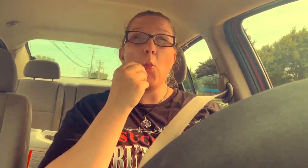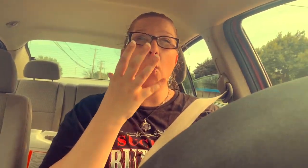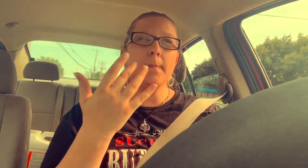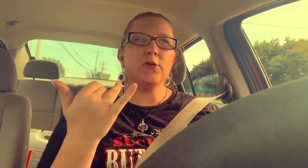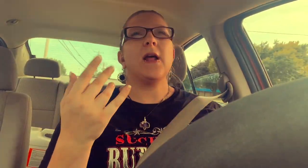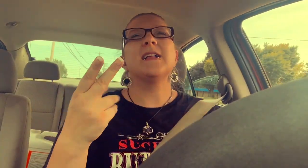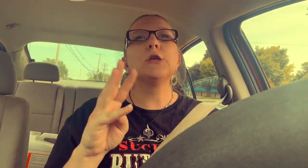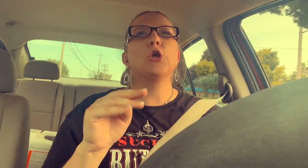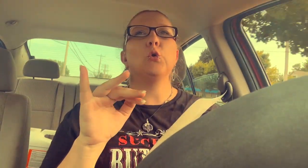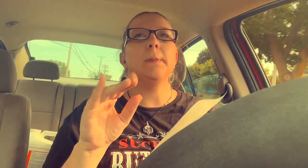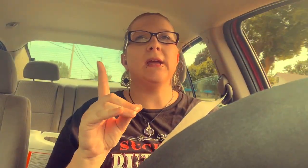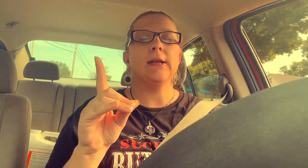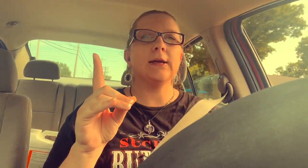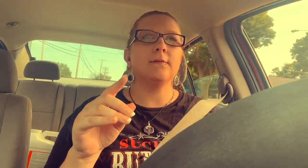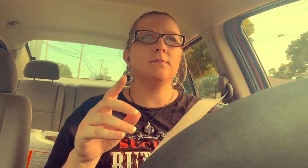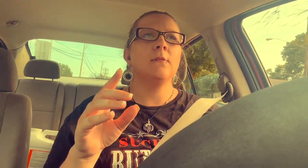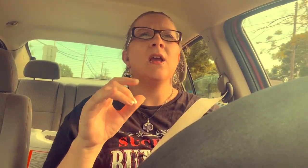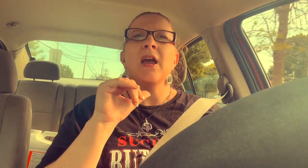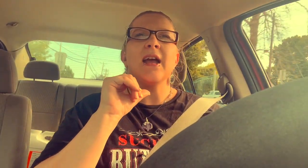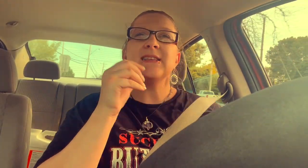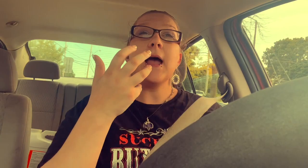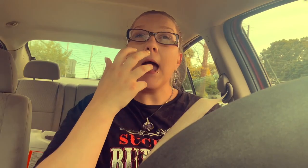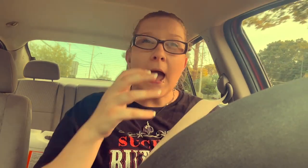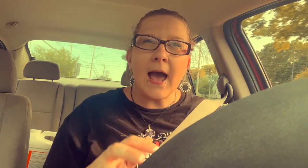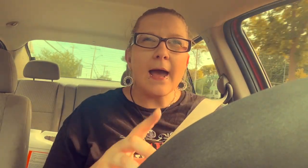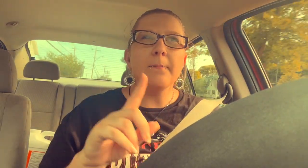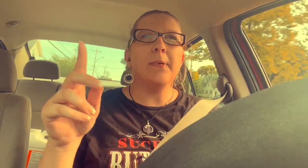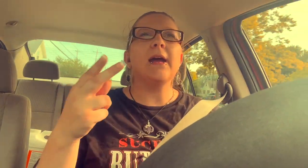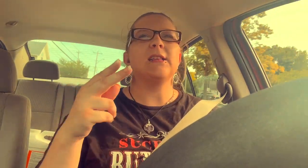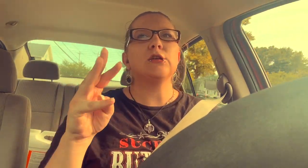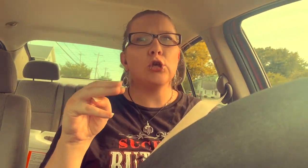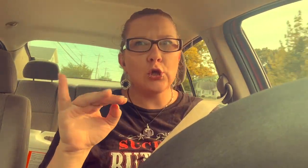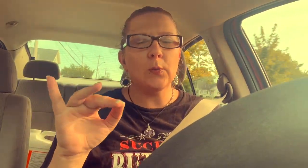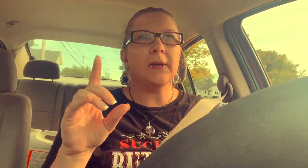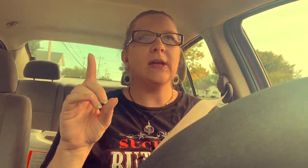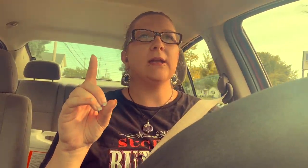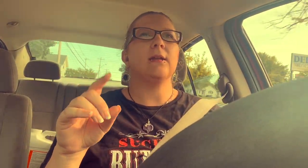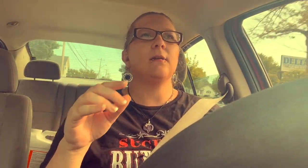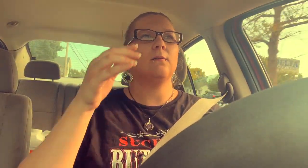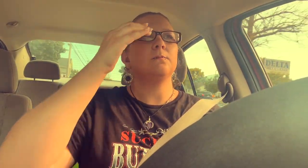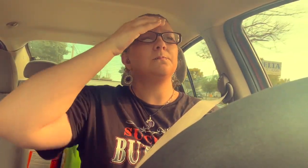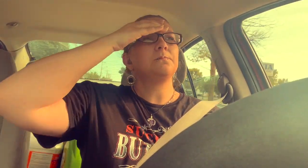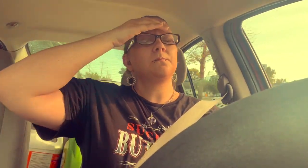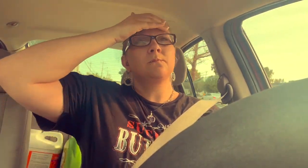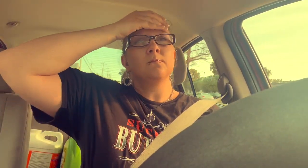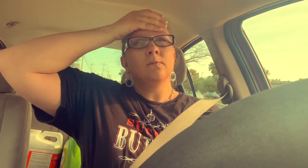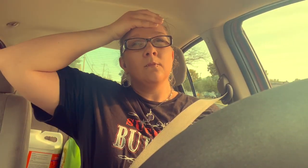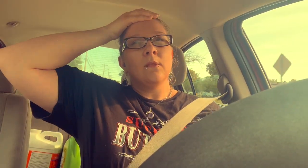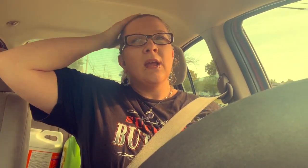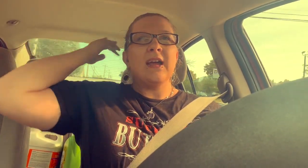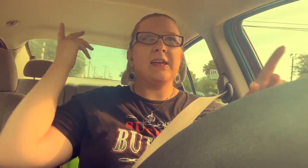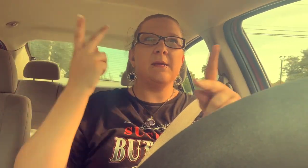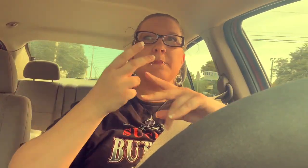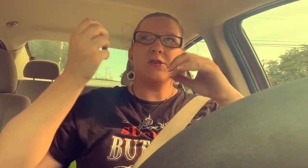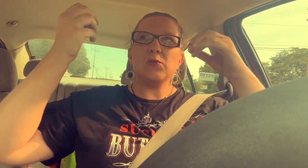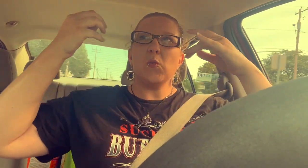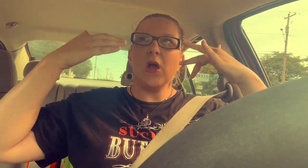warm today. It's humid. It's not hot, but it's humid. I keep